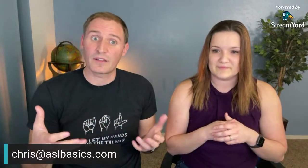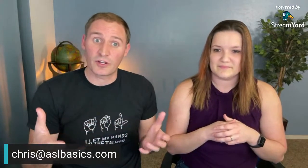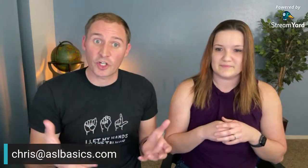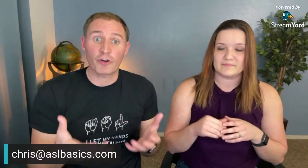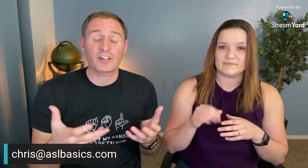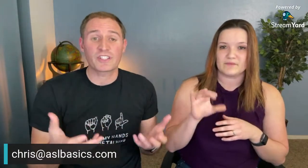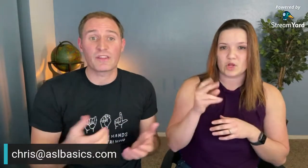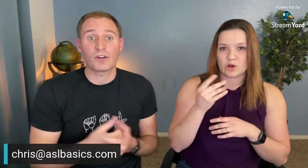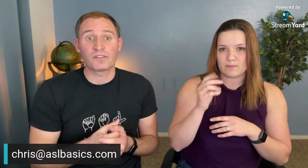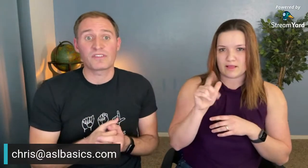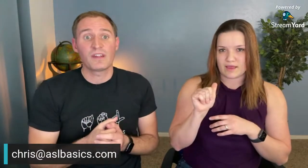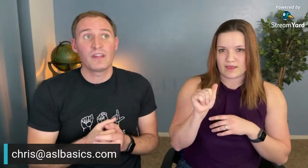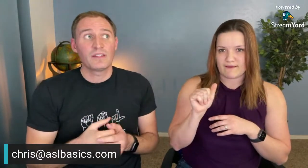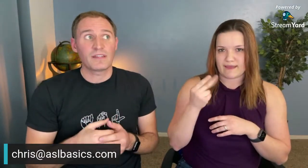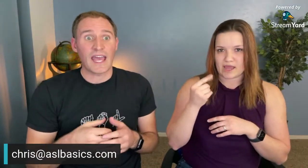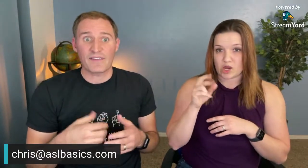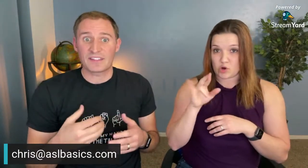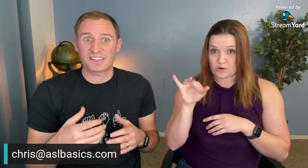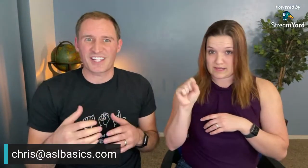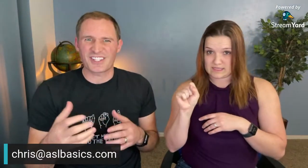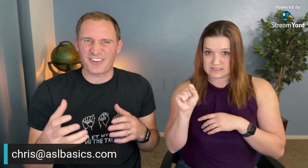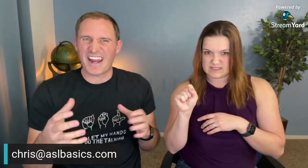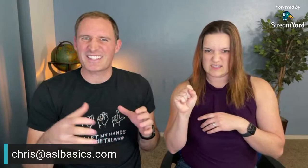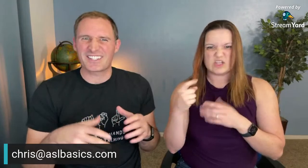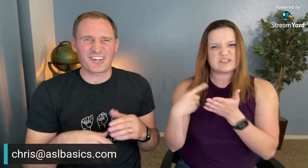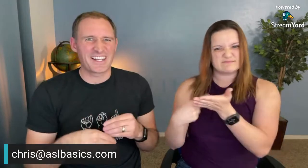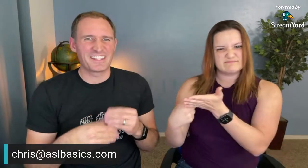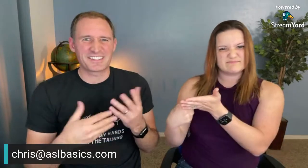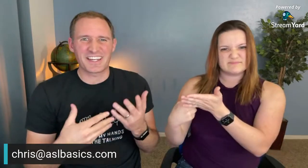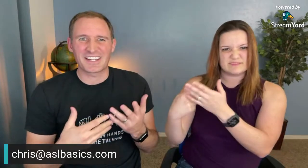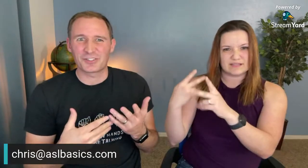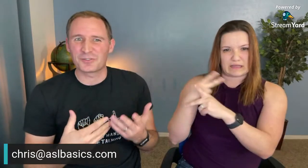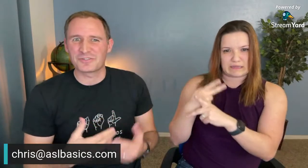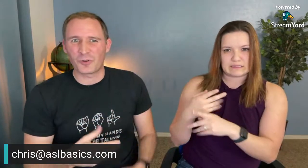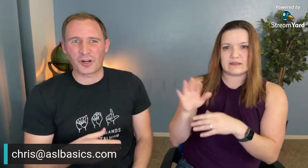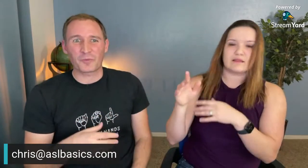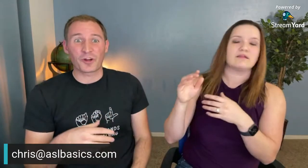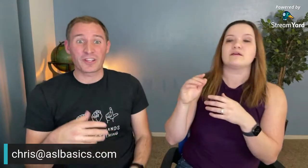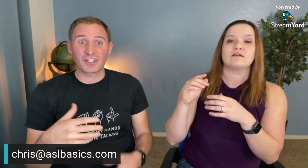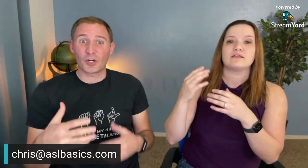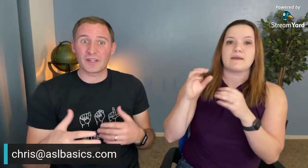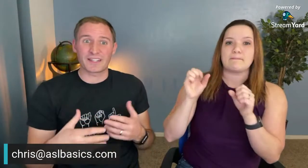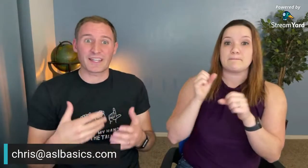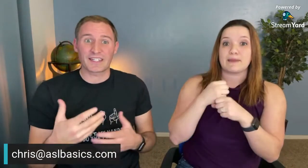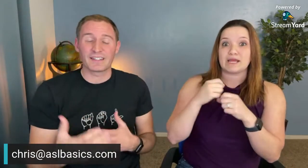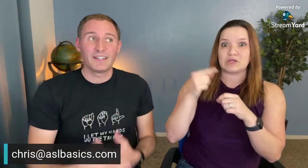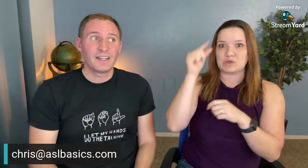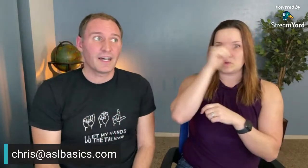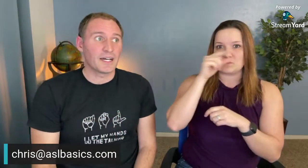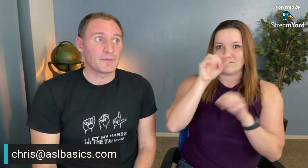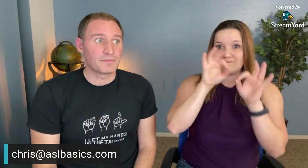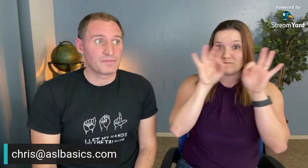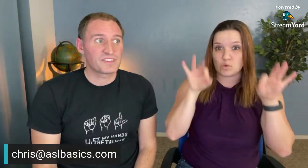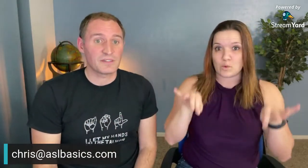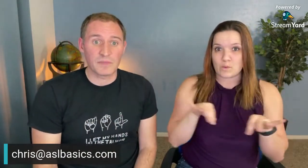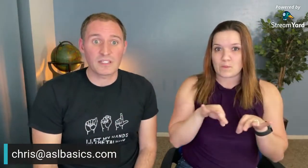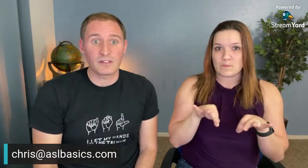they're encouraging those to have a discussion, and they actually created this Google form where you can go in and kind of submit